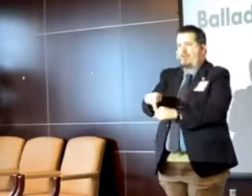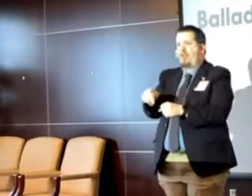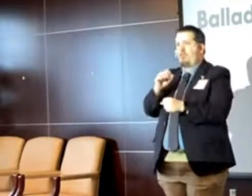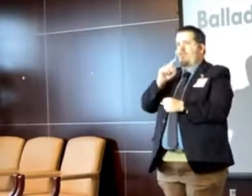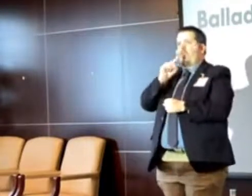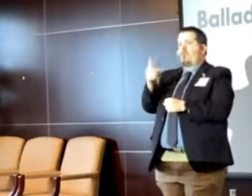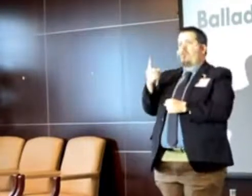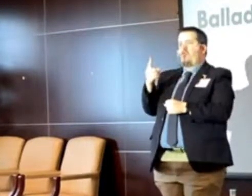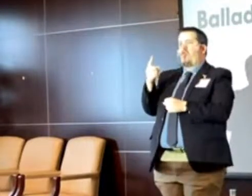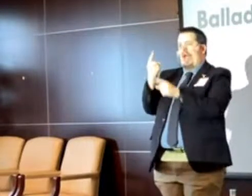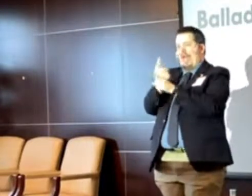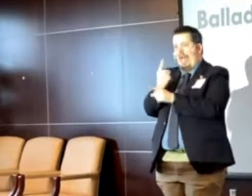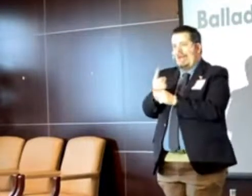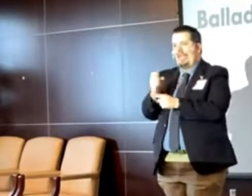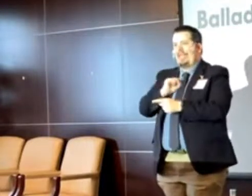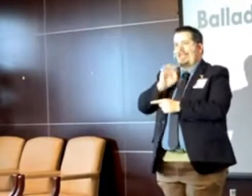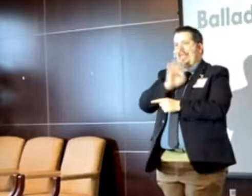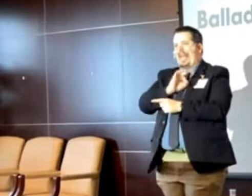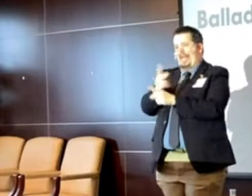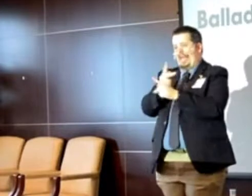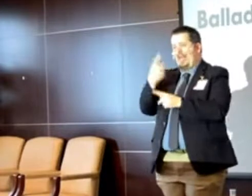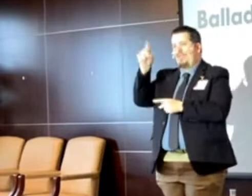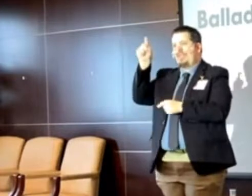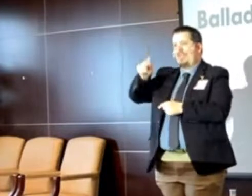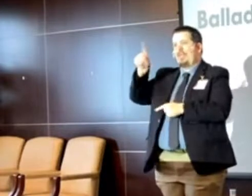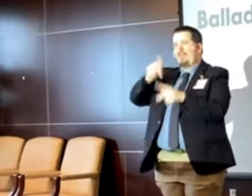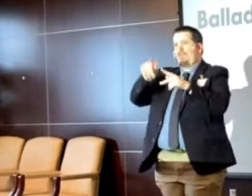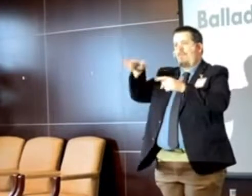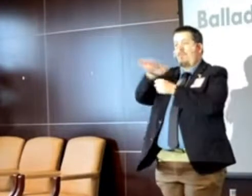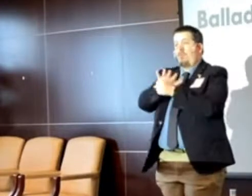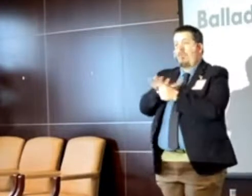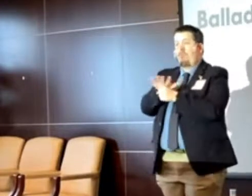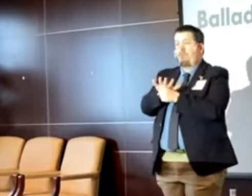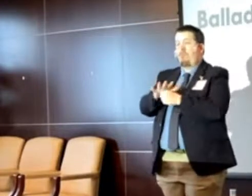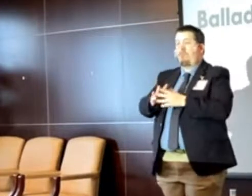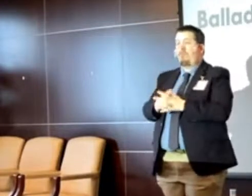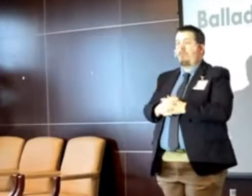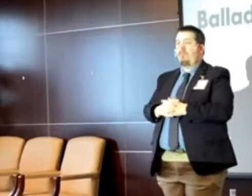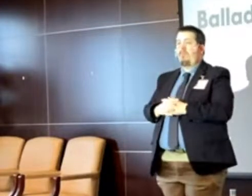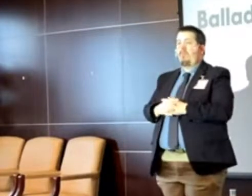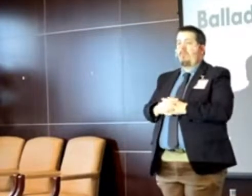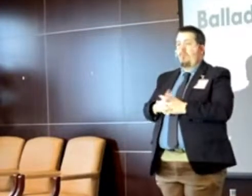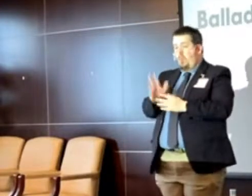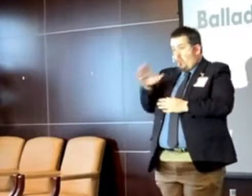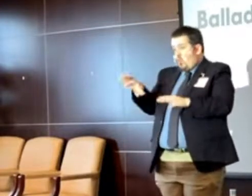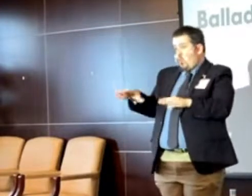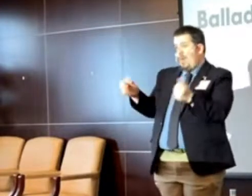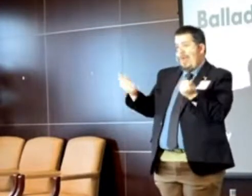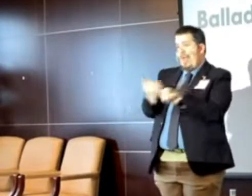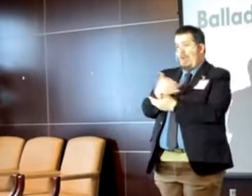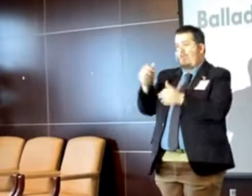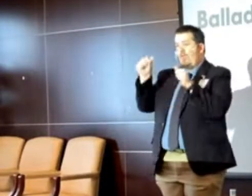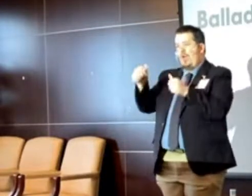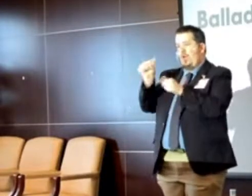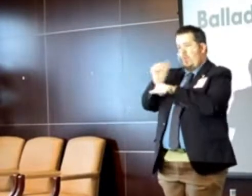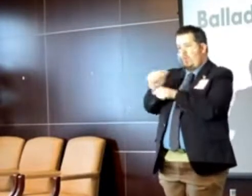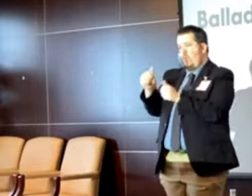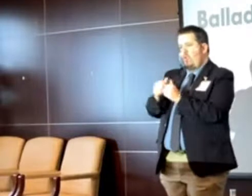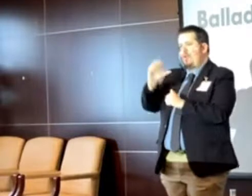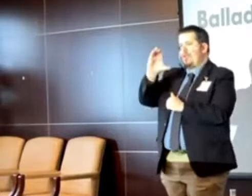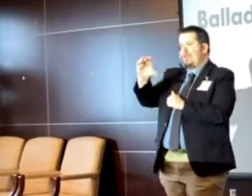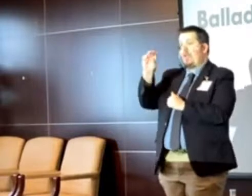to make sure that we are adequately staffed to care for the needs of the people in this region. We will do everything we can to work with